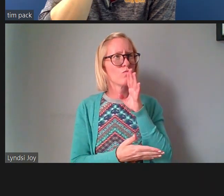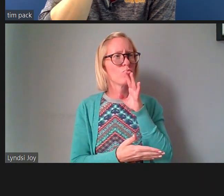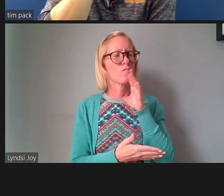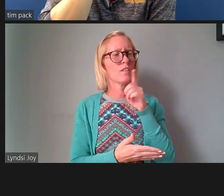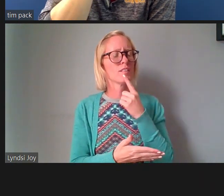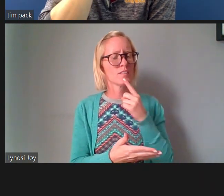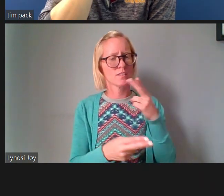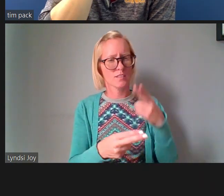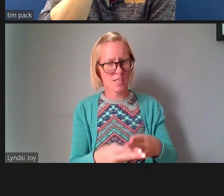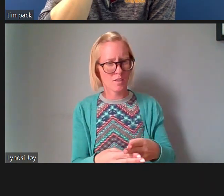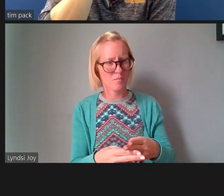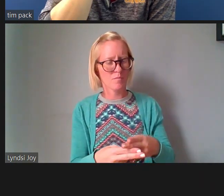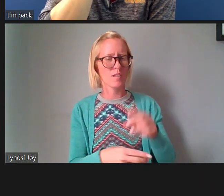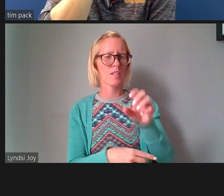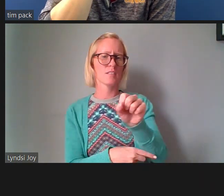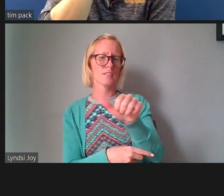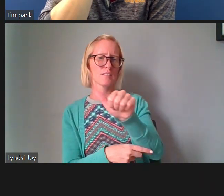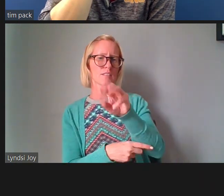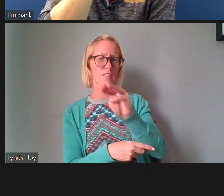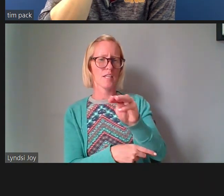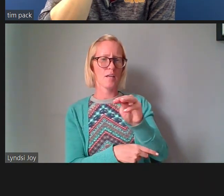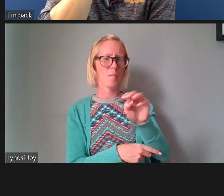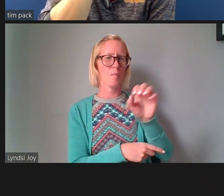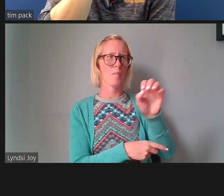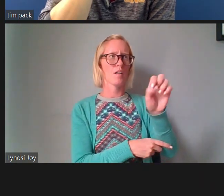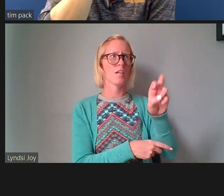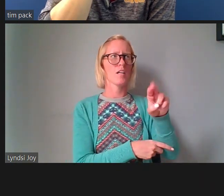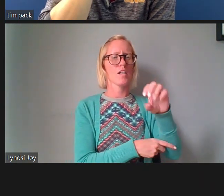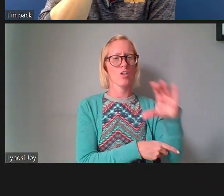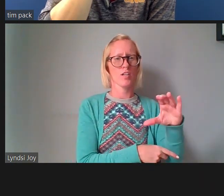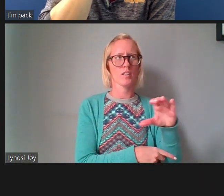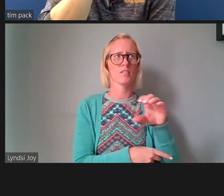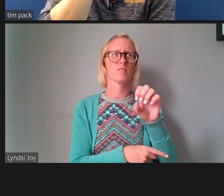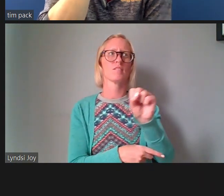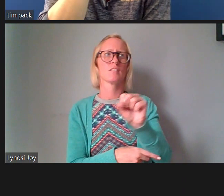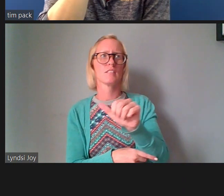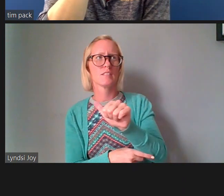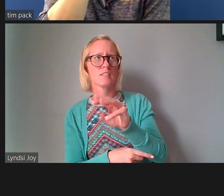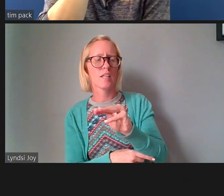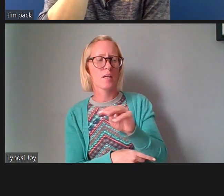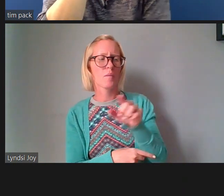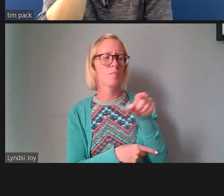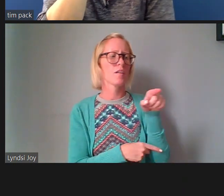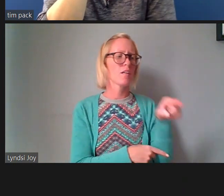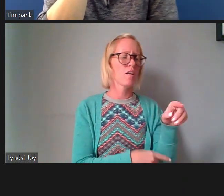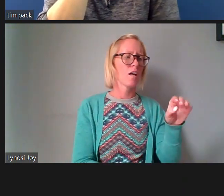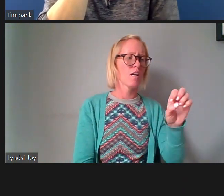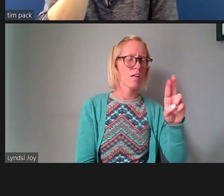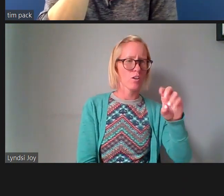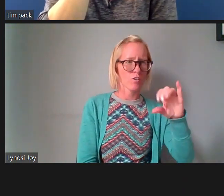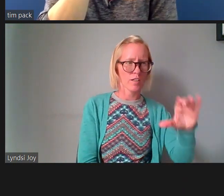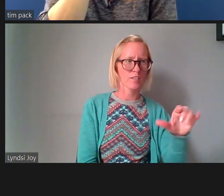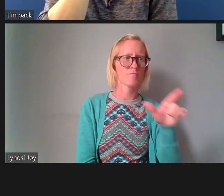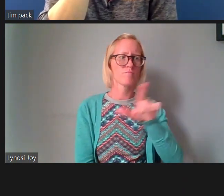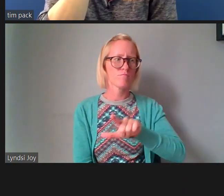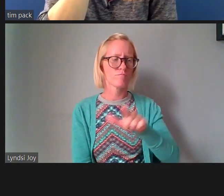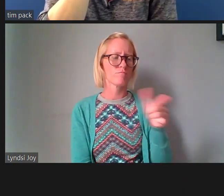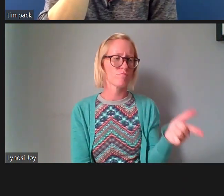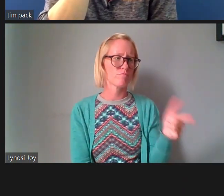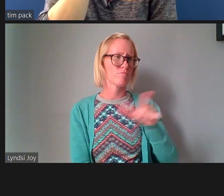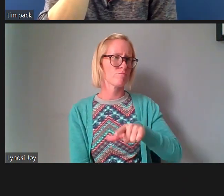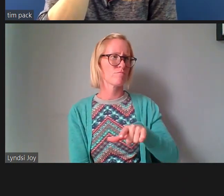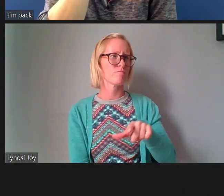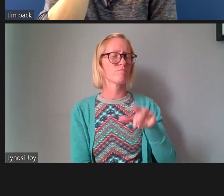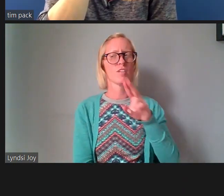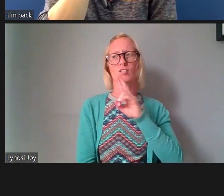Sam, Eric. Sam, Eric. Then he got muddled. The twins shook their heads and pointed at each other, and the